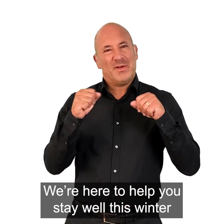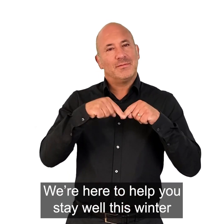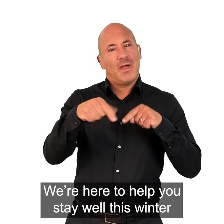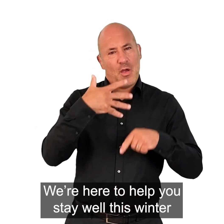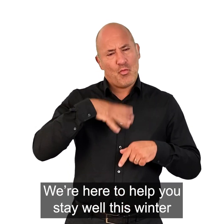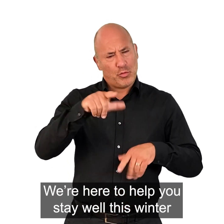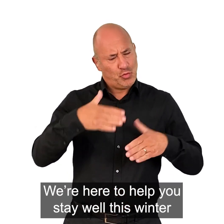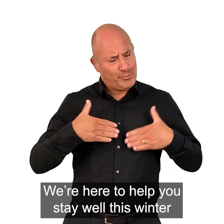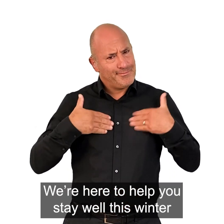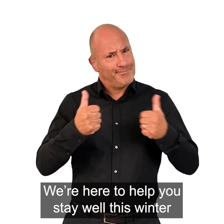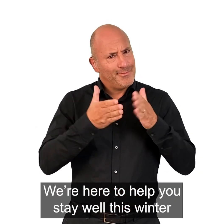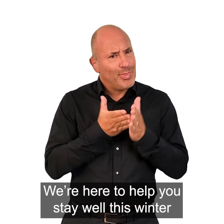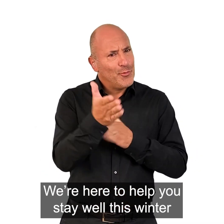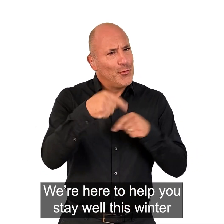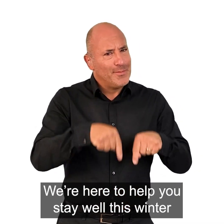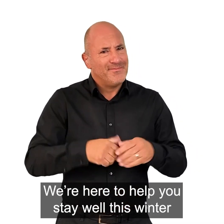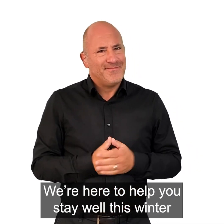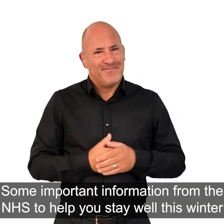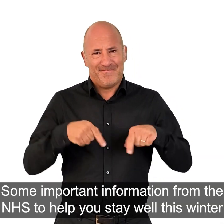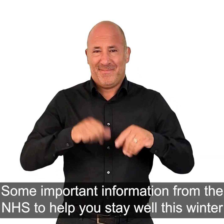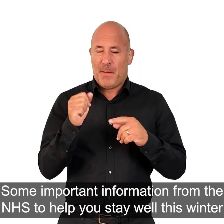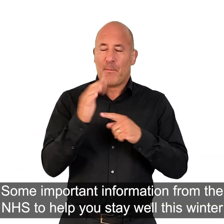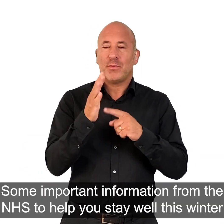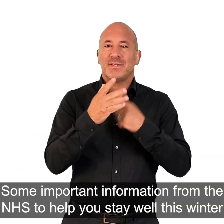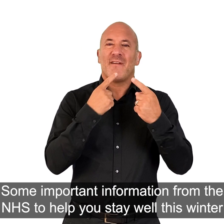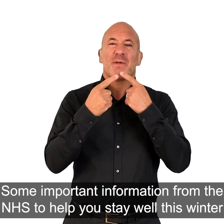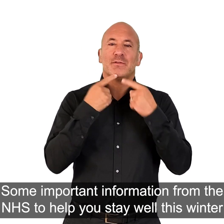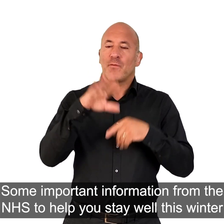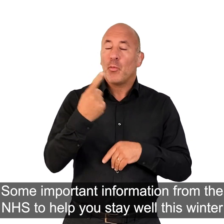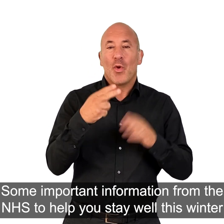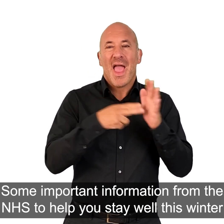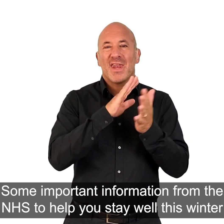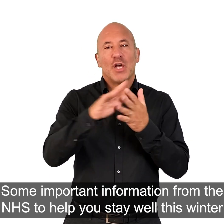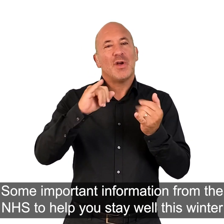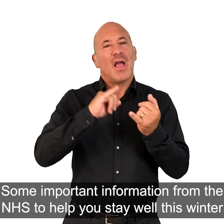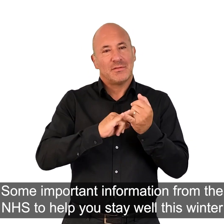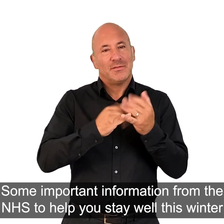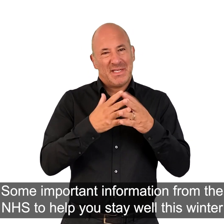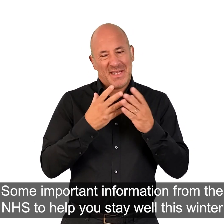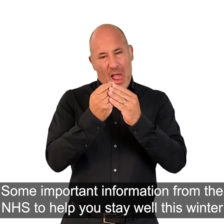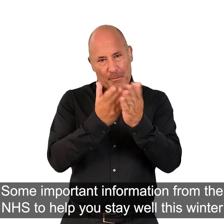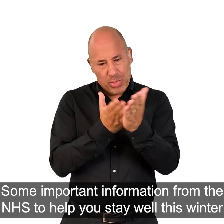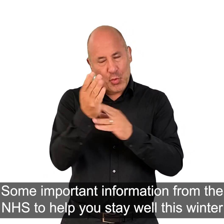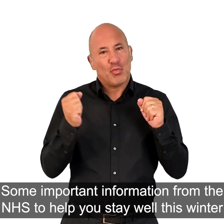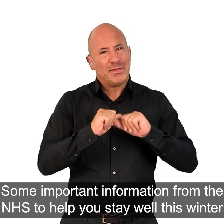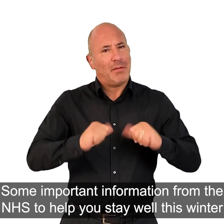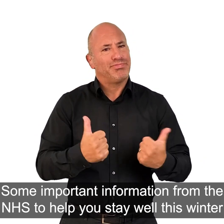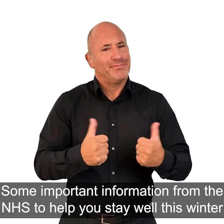We're here to help you stay well this winter. Some important information from the NHS to help you stay well this